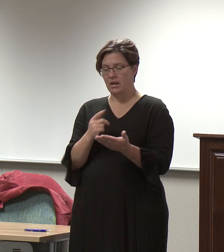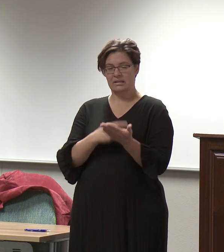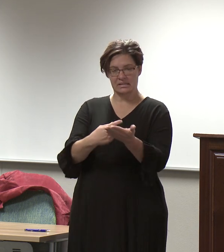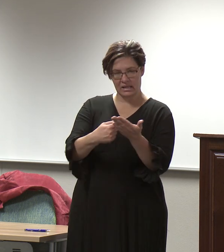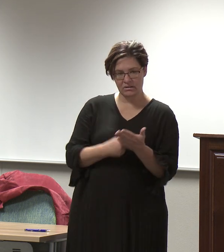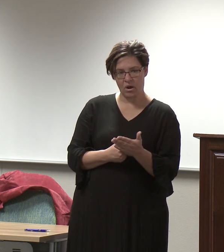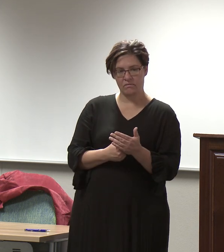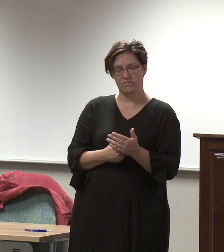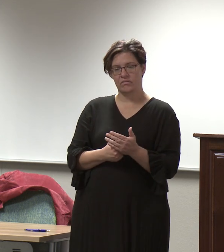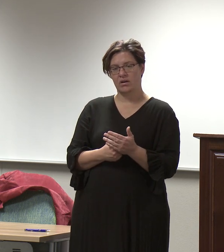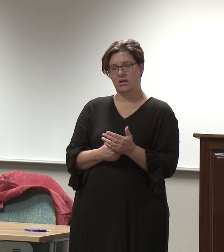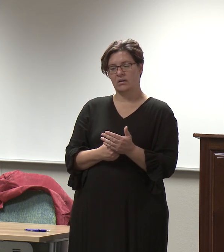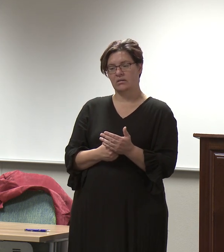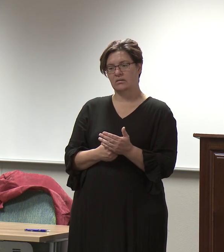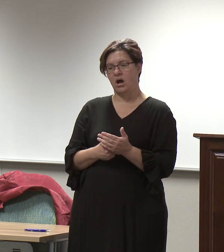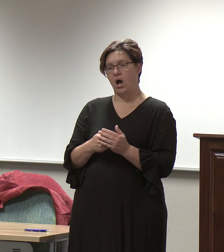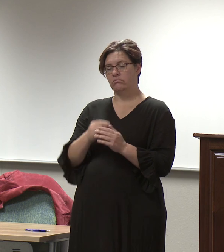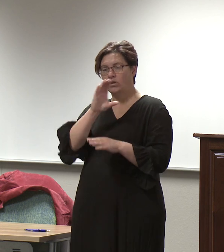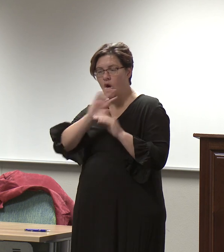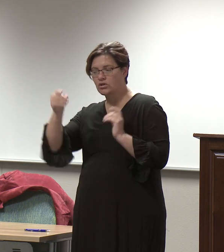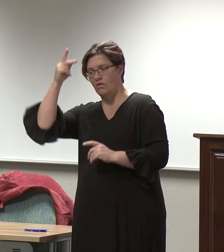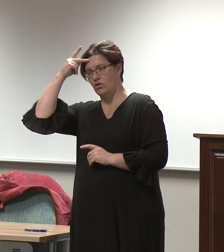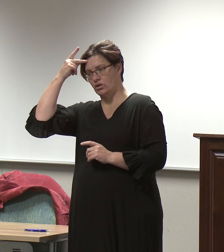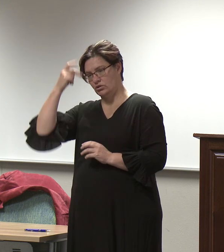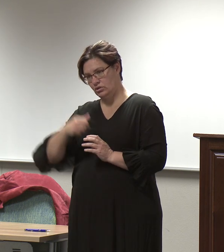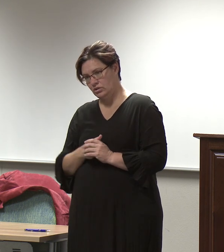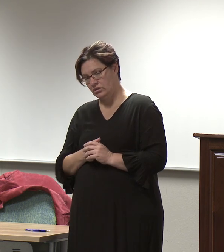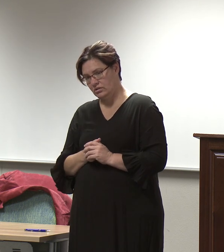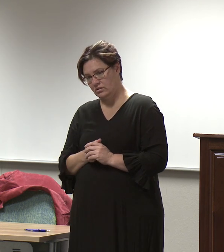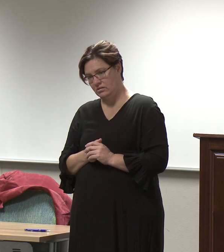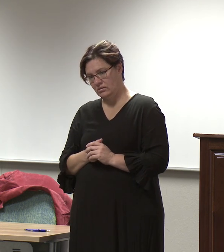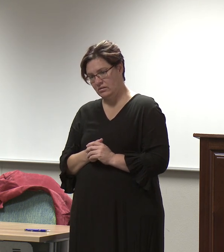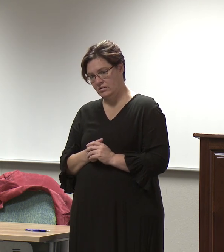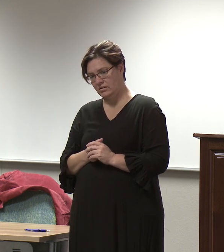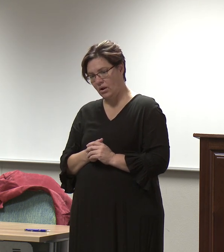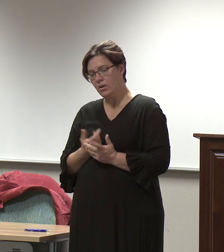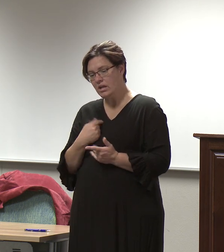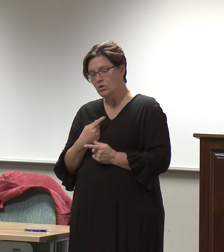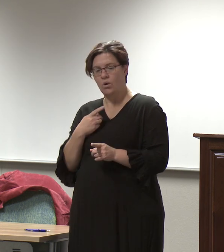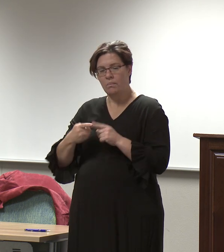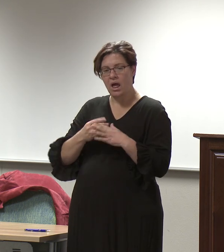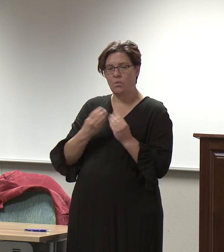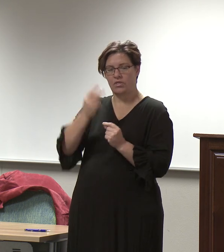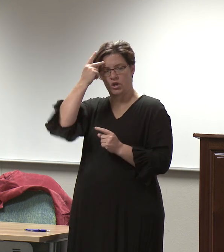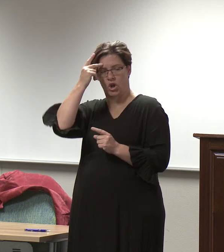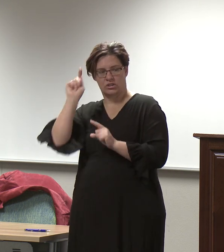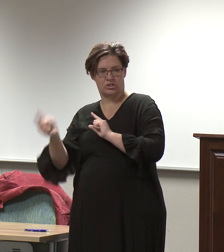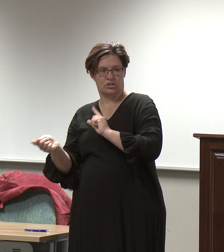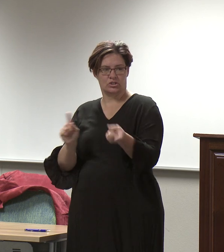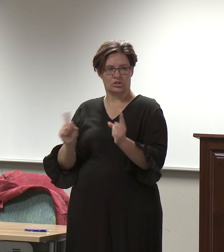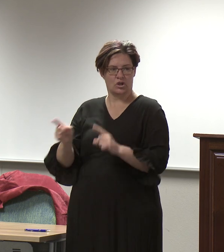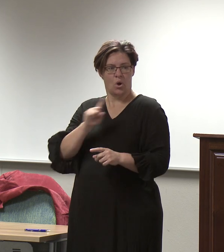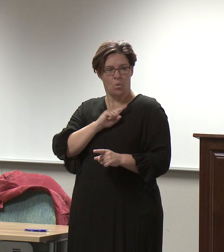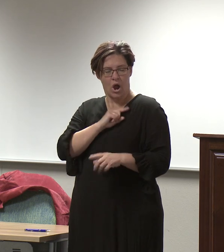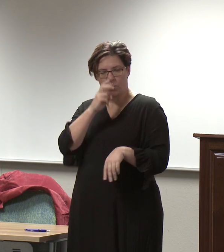about the ecology of knowledges, that we have to interplay with knowledges, because for some kinds of